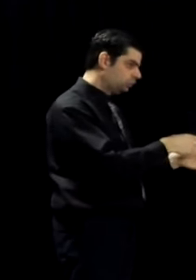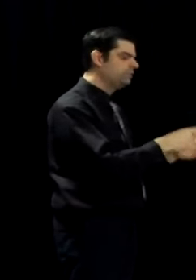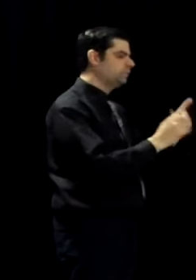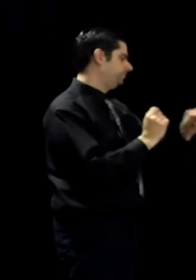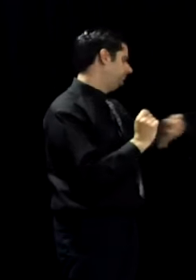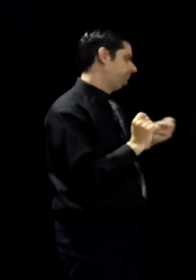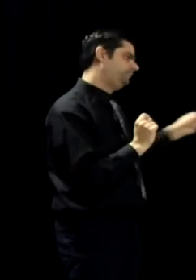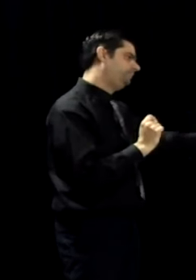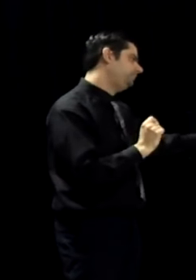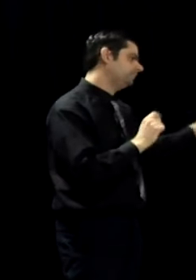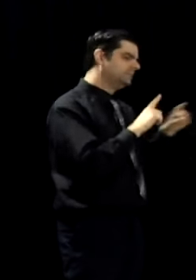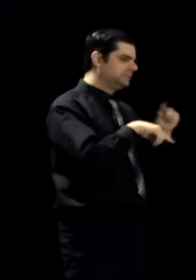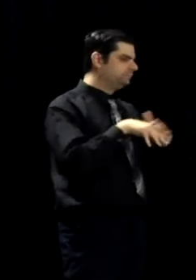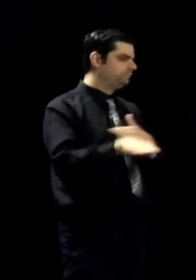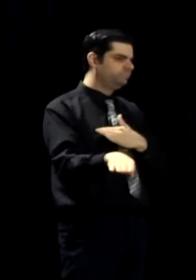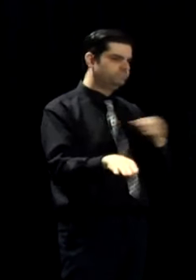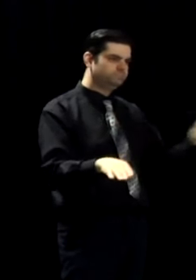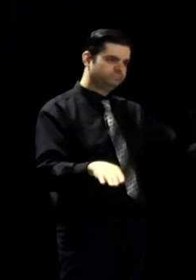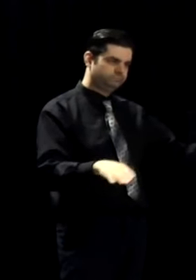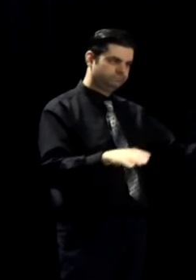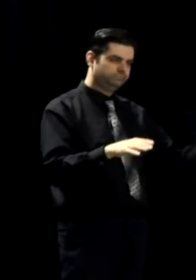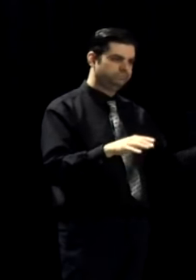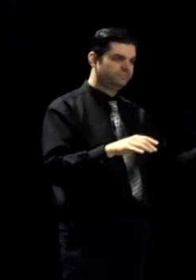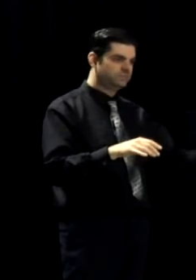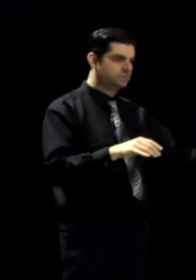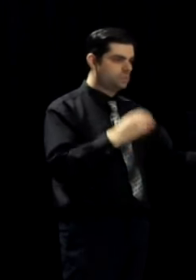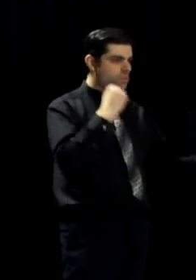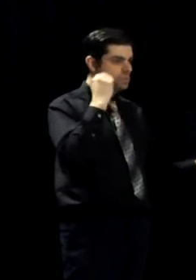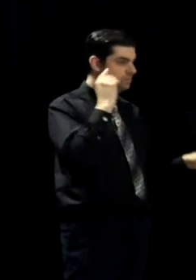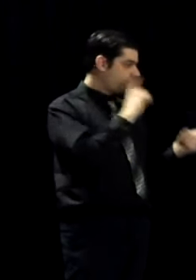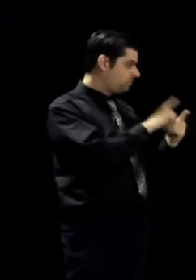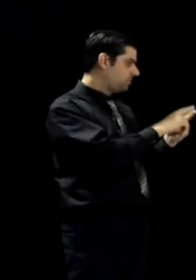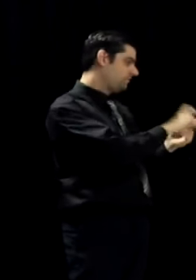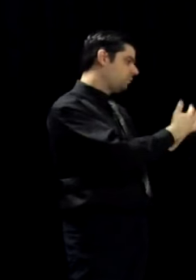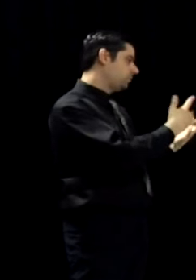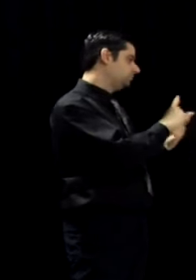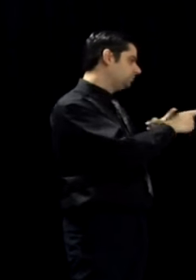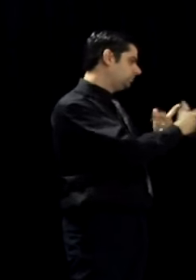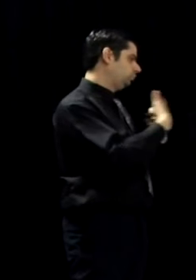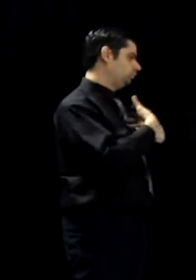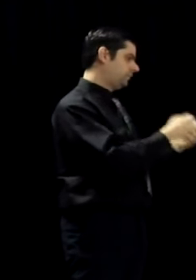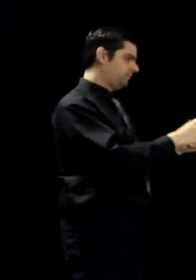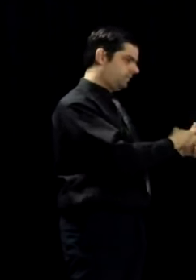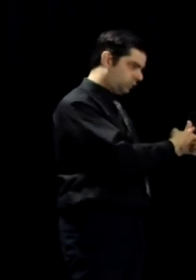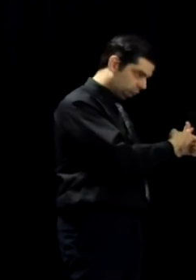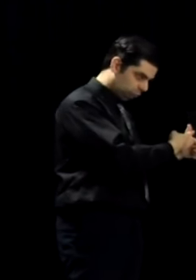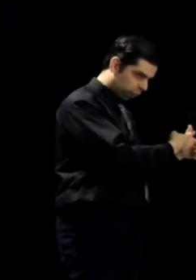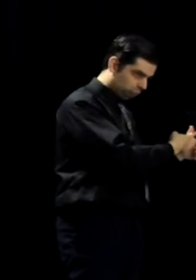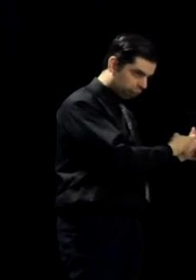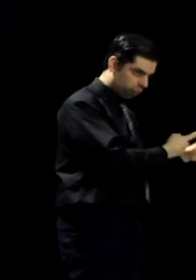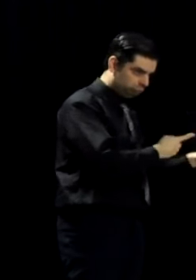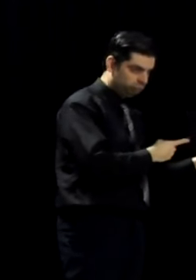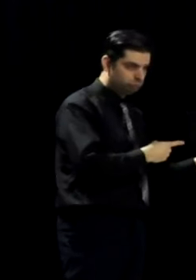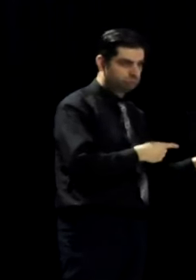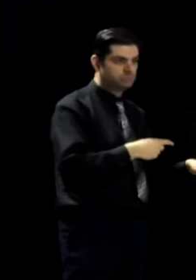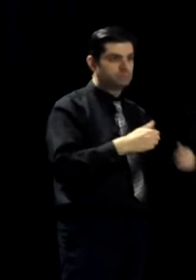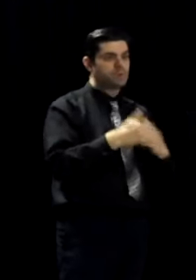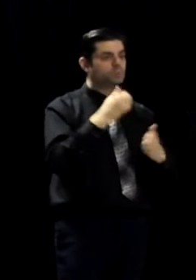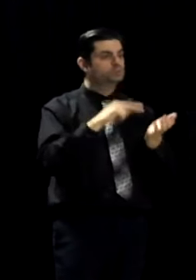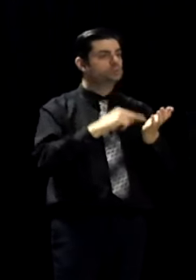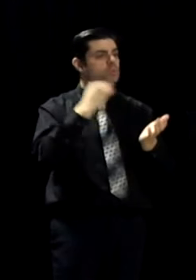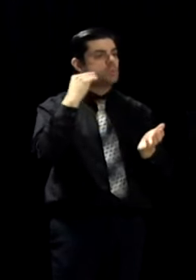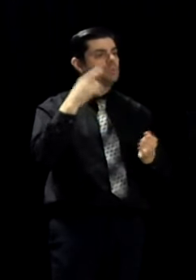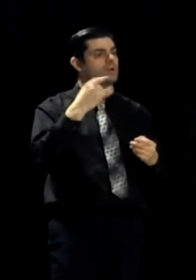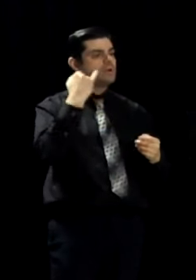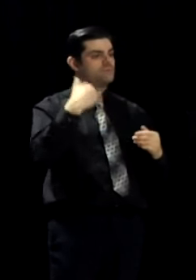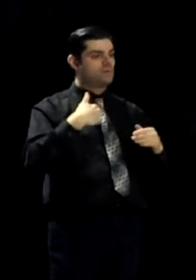isolation, and then they need to recover. Most of the nursing homes have either a dedicated COVID floors or